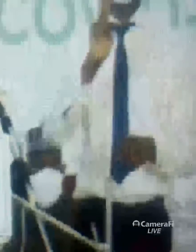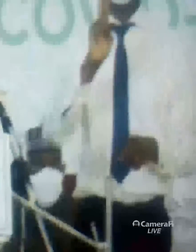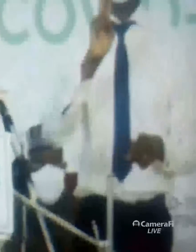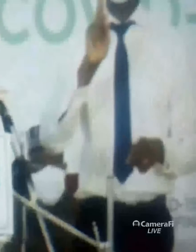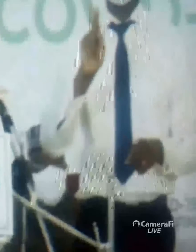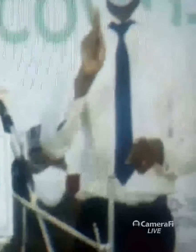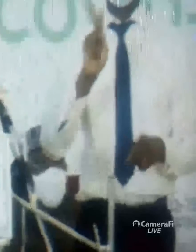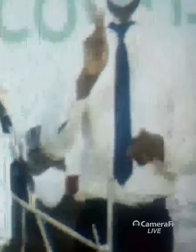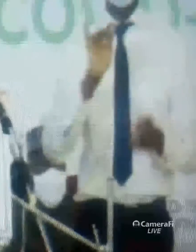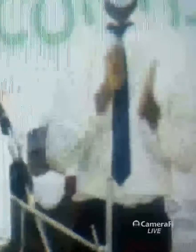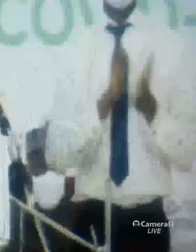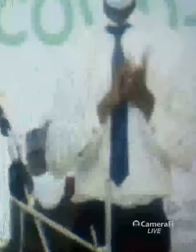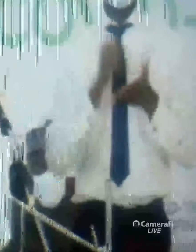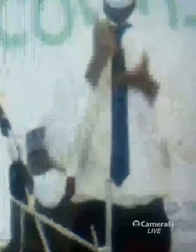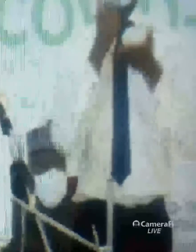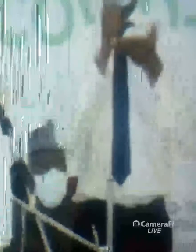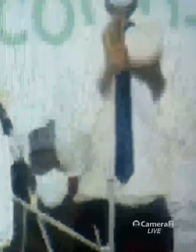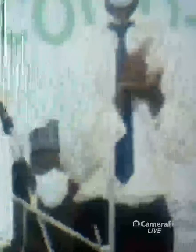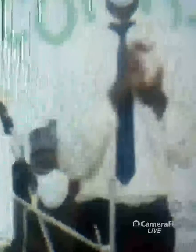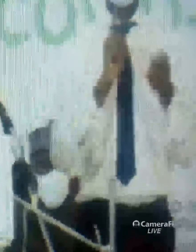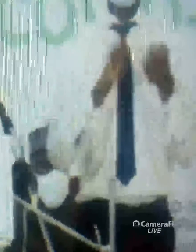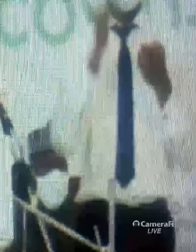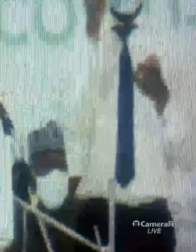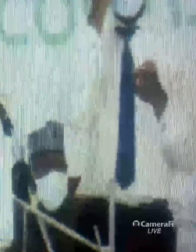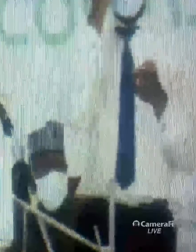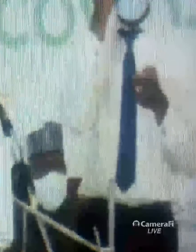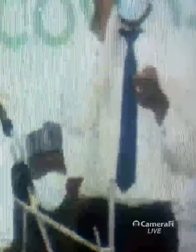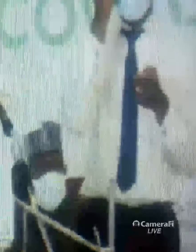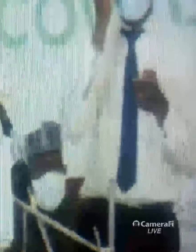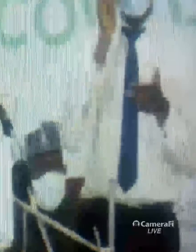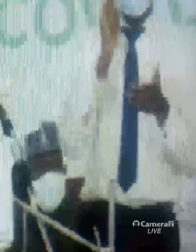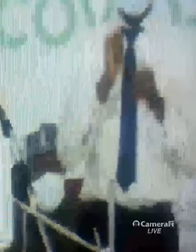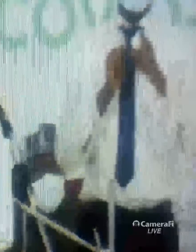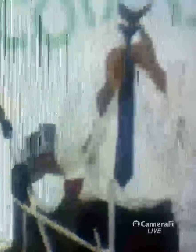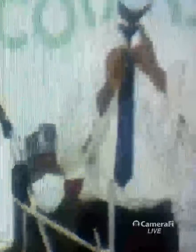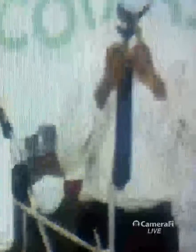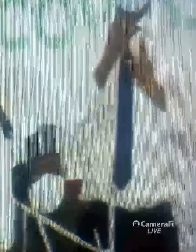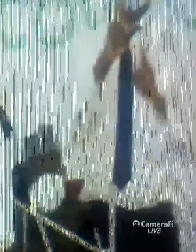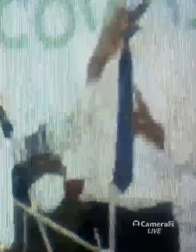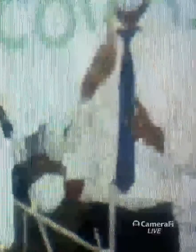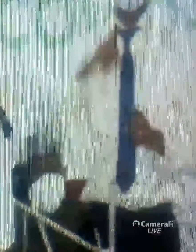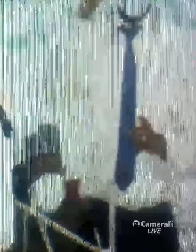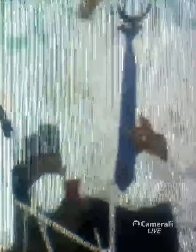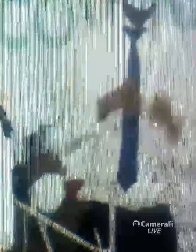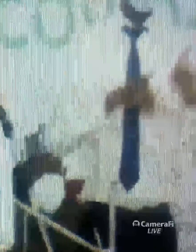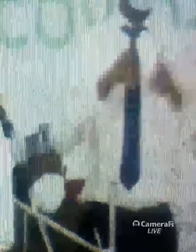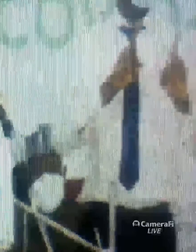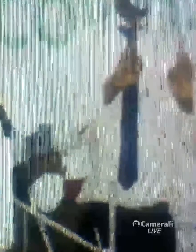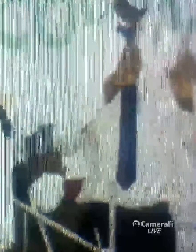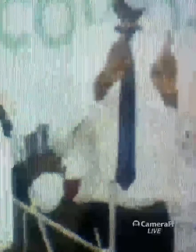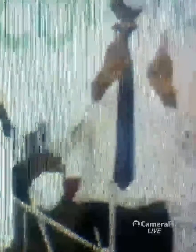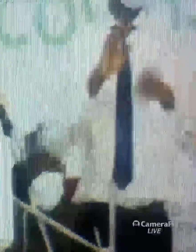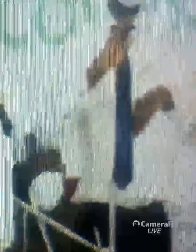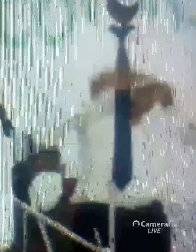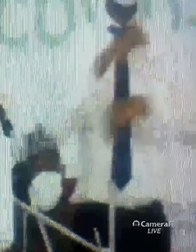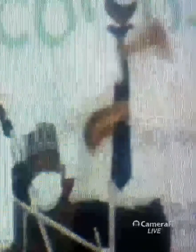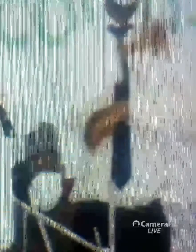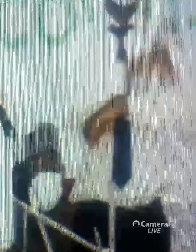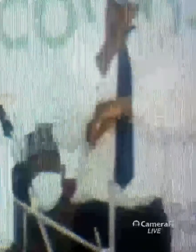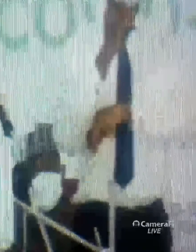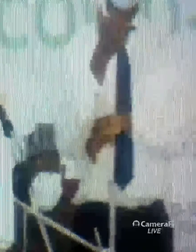actively chase these passengers up and make sure they do the testing at day 7. If by day 10th they do not